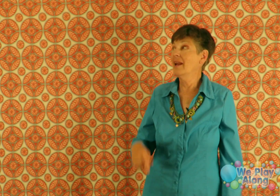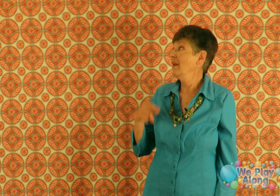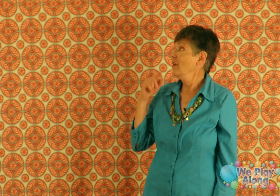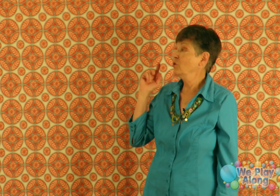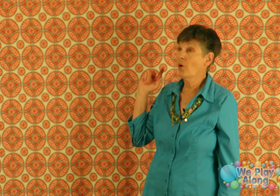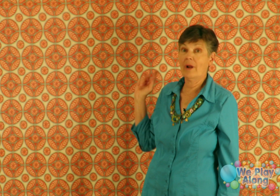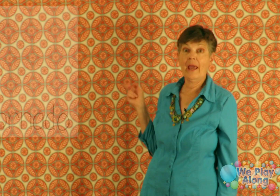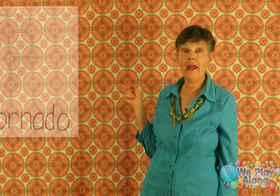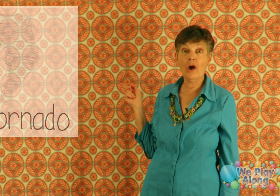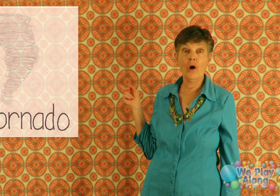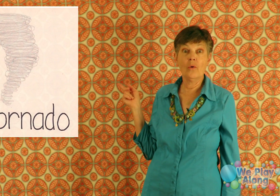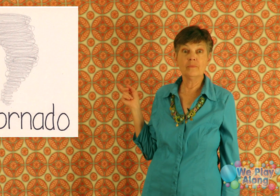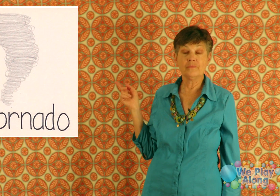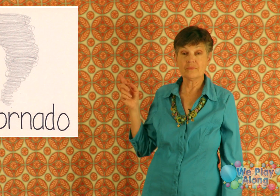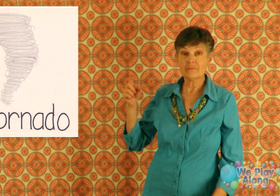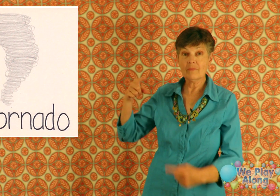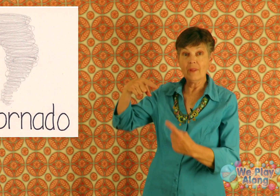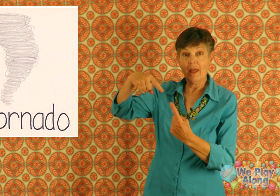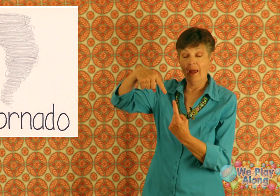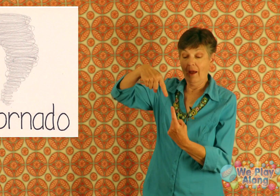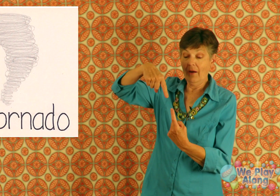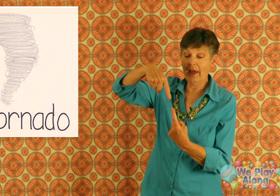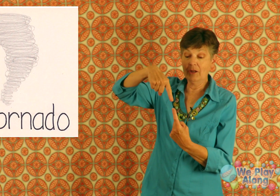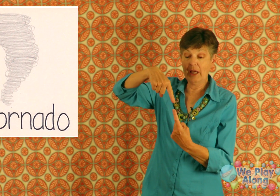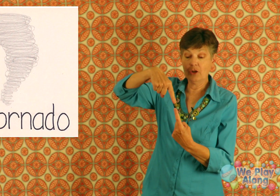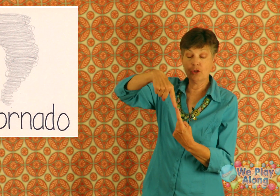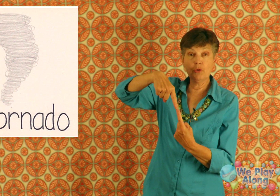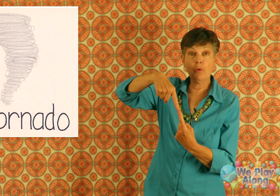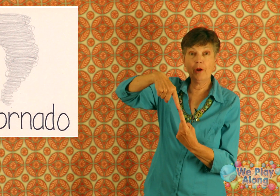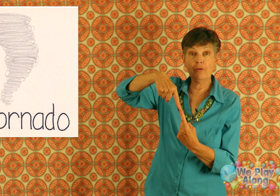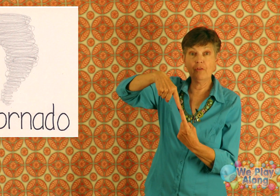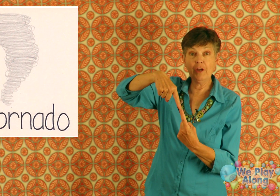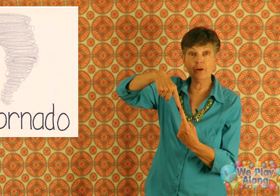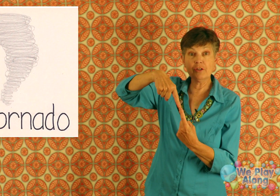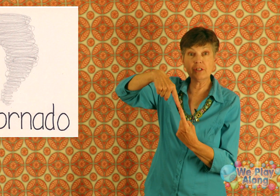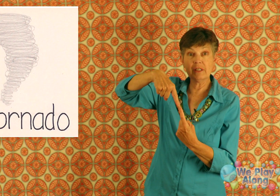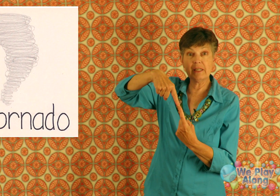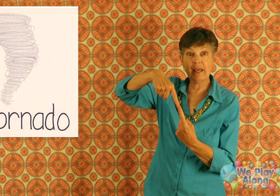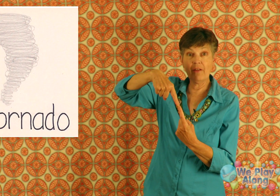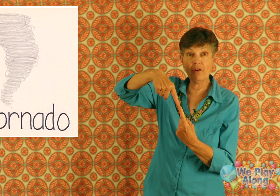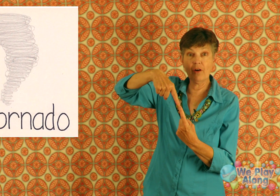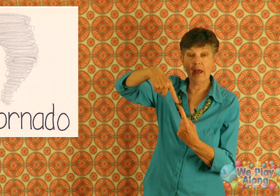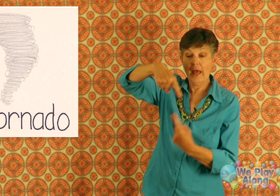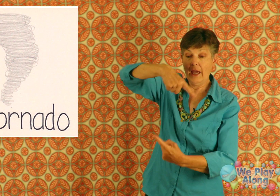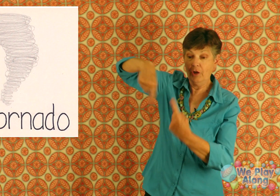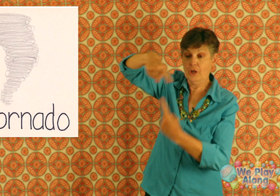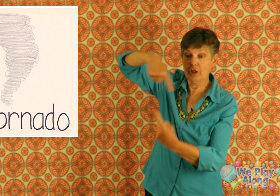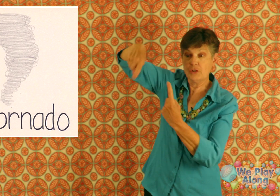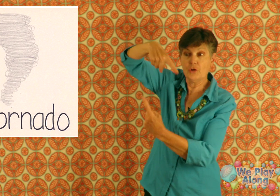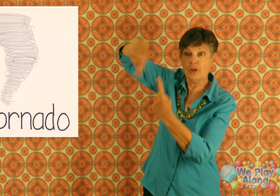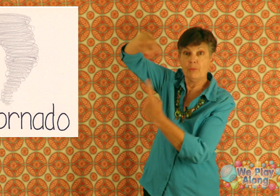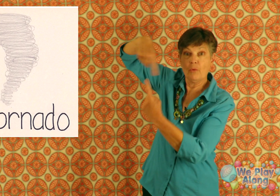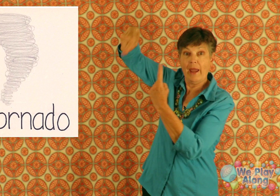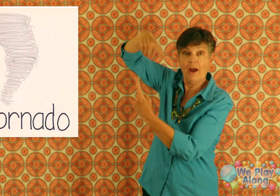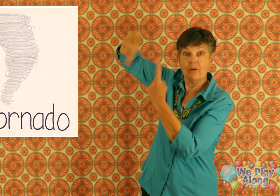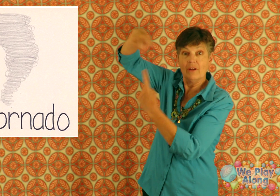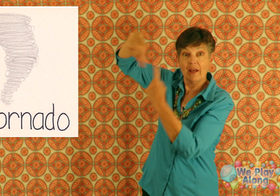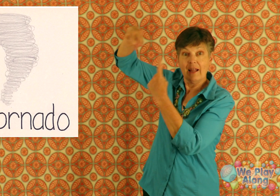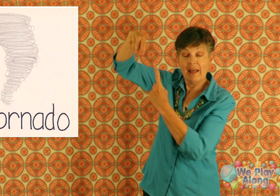And tornado. Okay, you take your 2 pointer fingers together and you're going to circle them around like